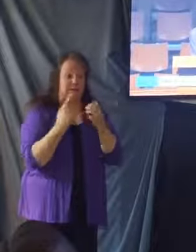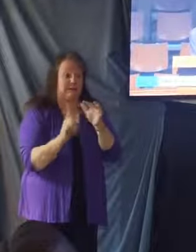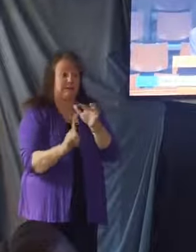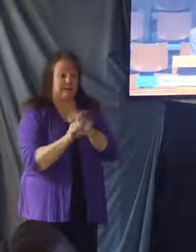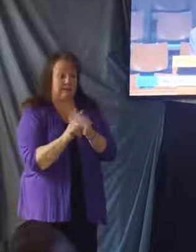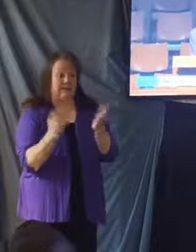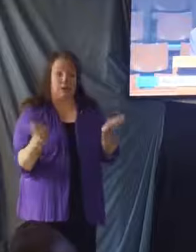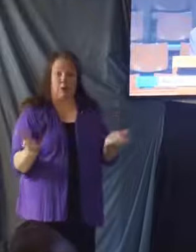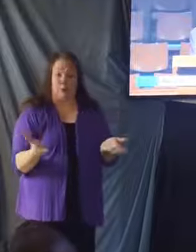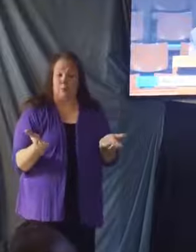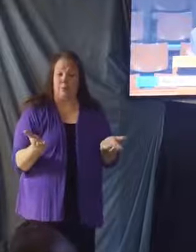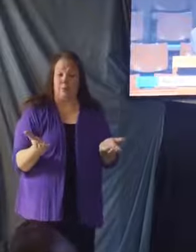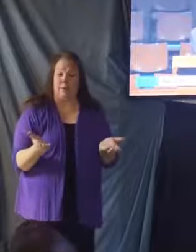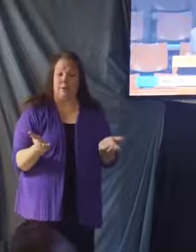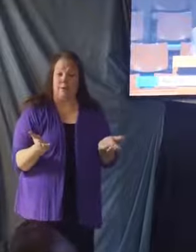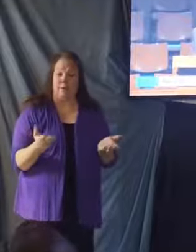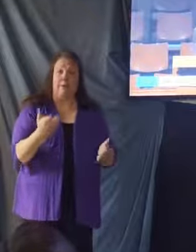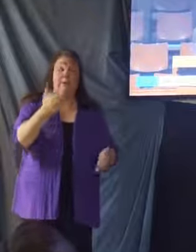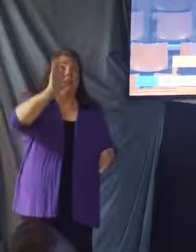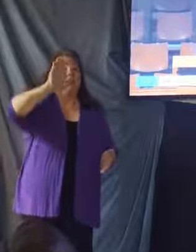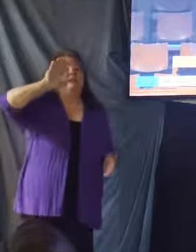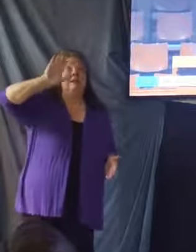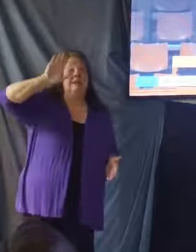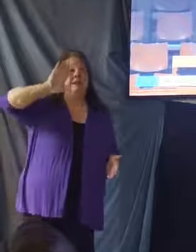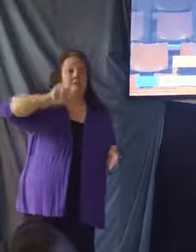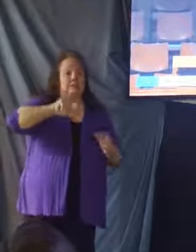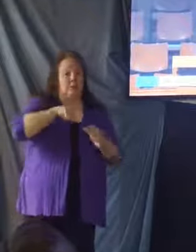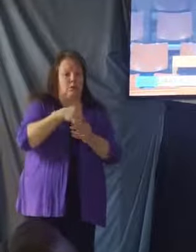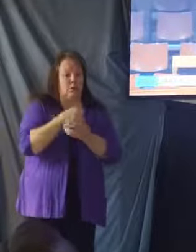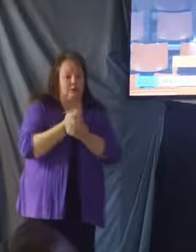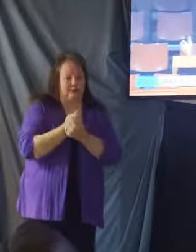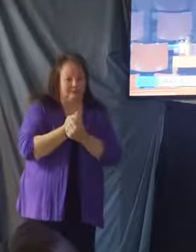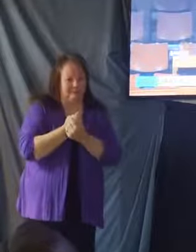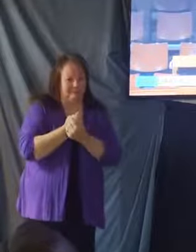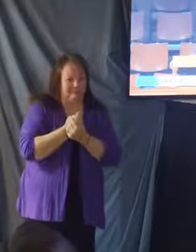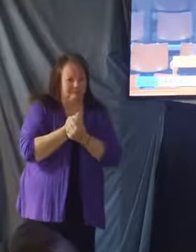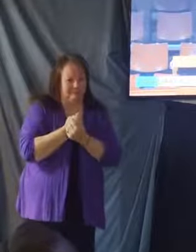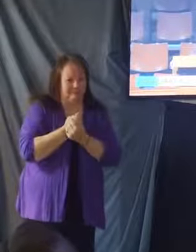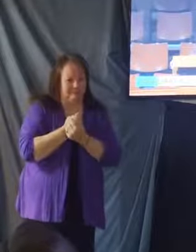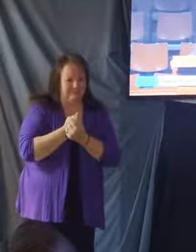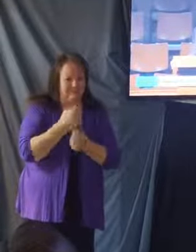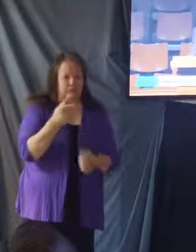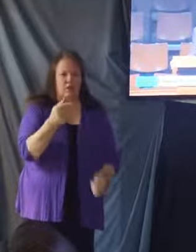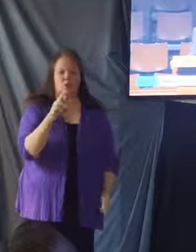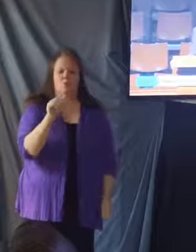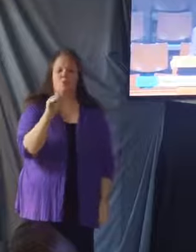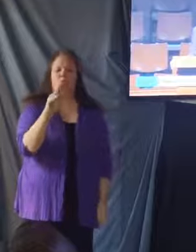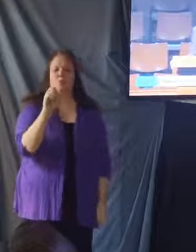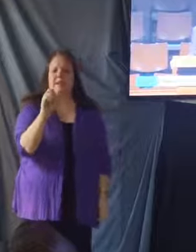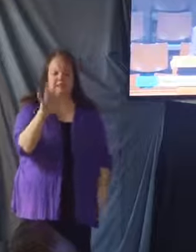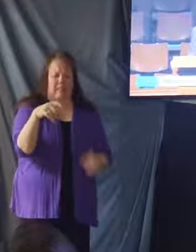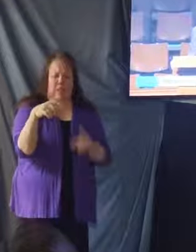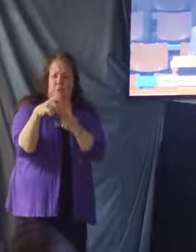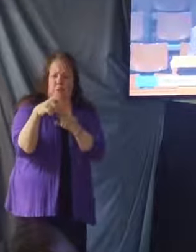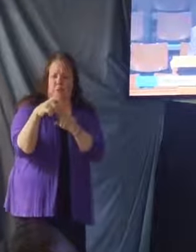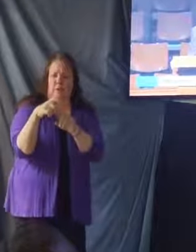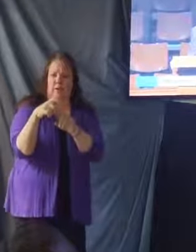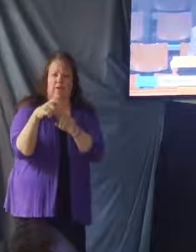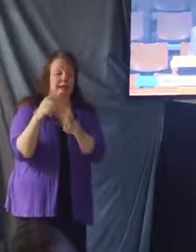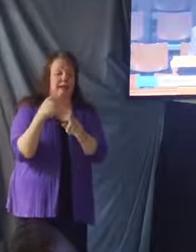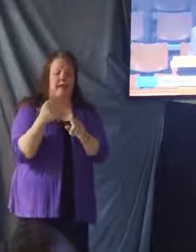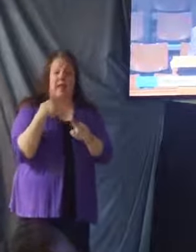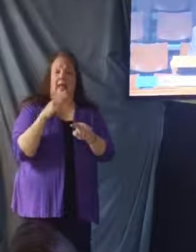appeared. And note, it's God's grace. Now, grace by definition is